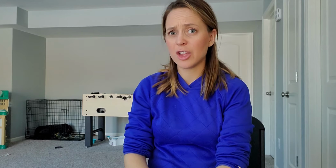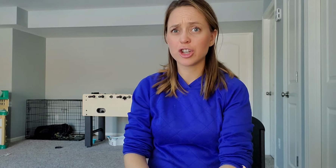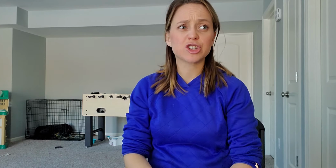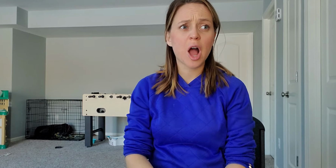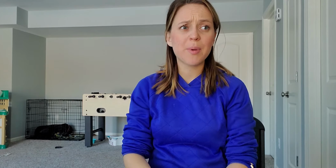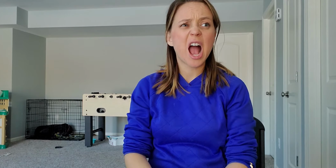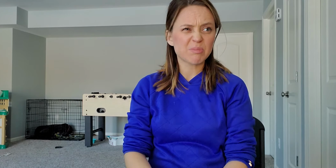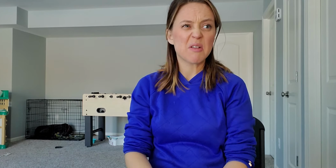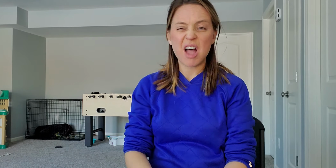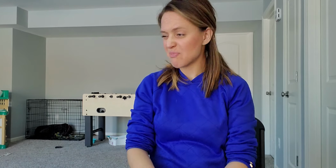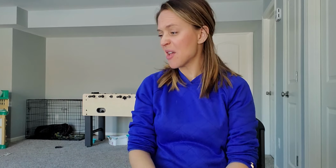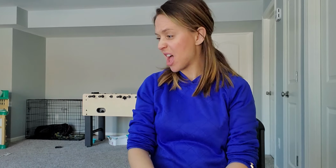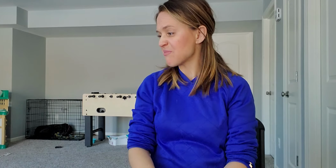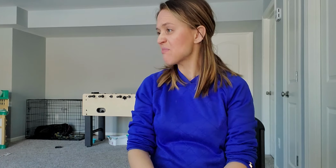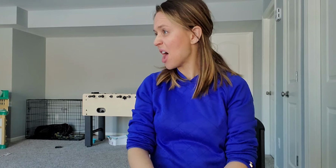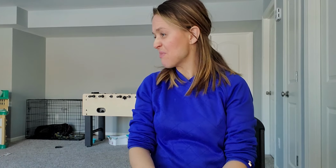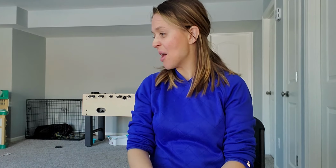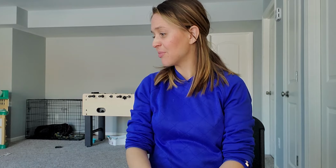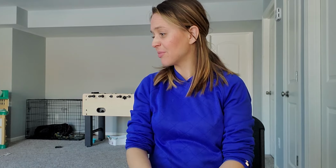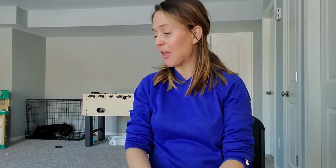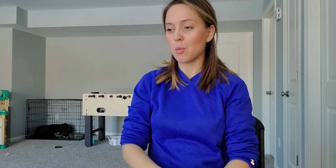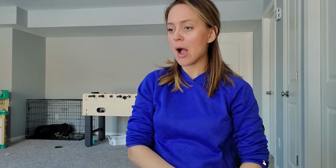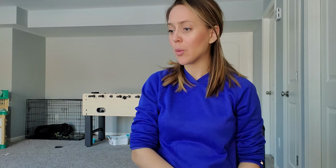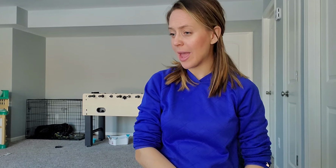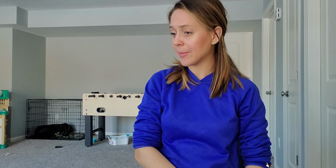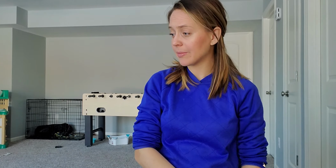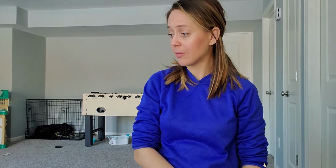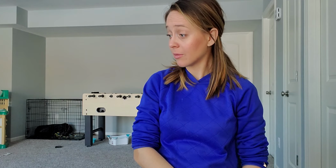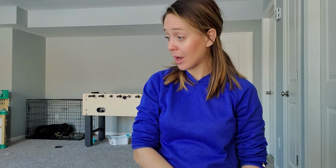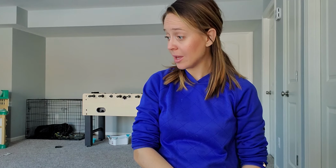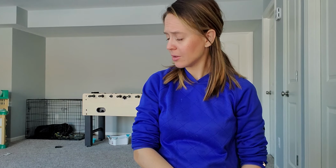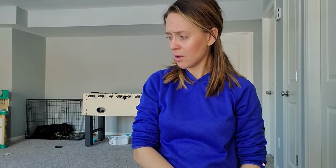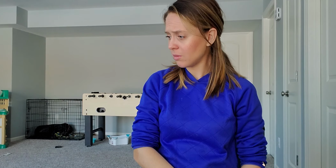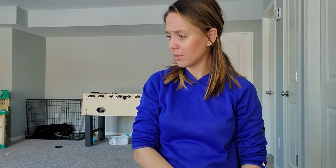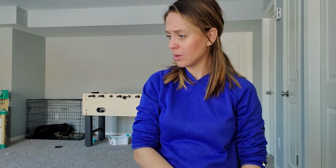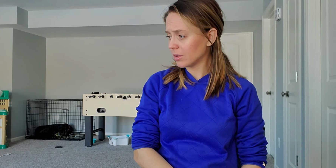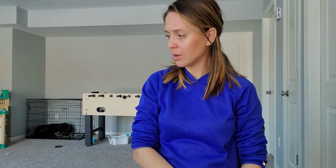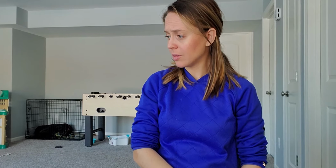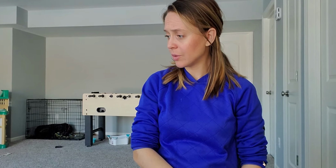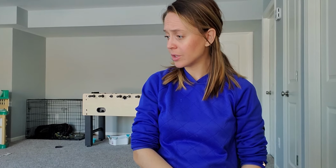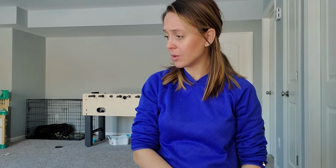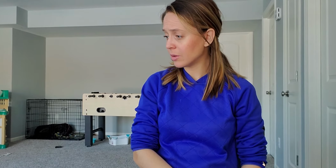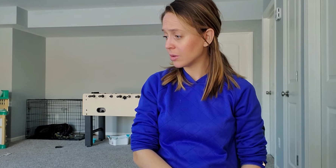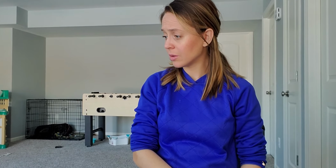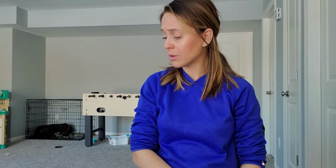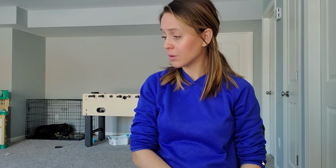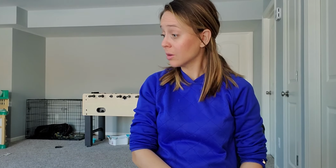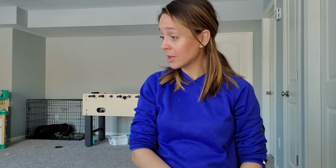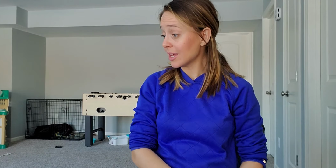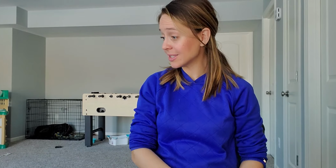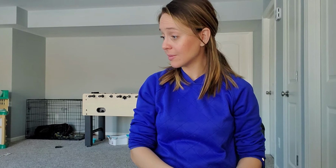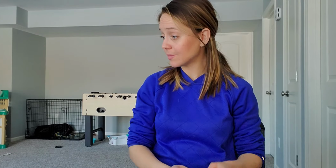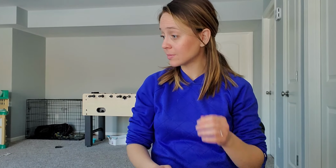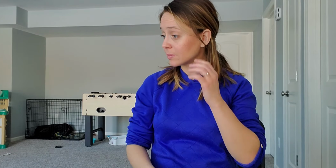You're going to chomp it and then walk away. No. Right? No? What are we going to do? Yes.